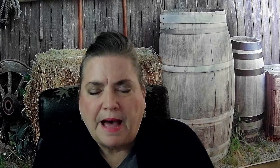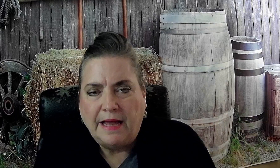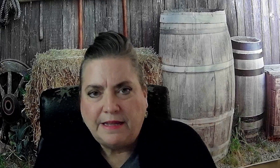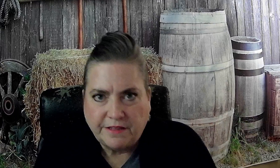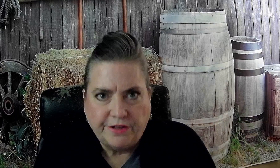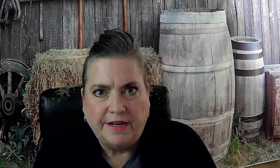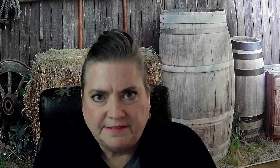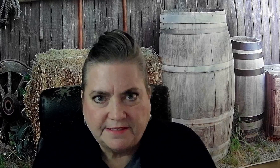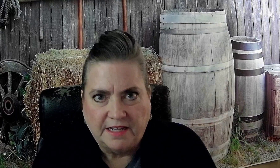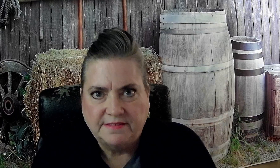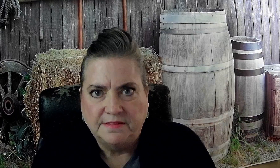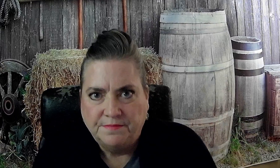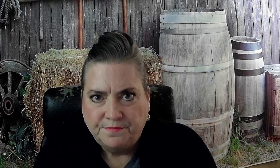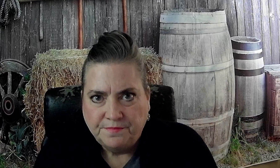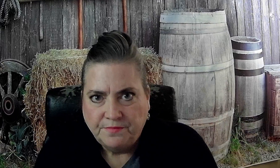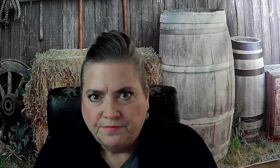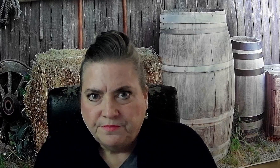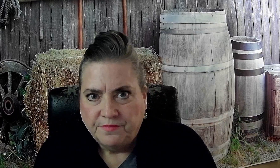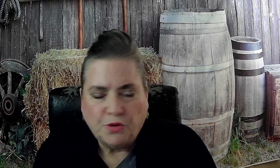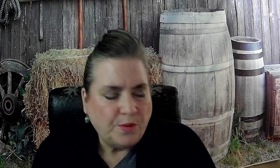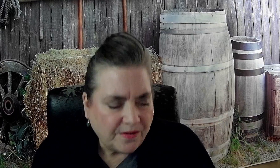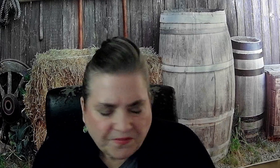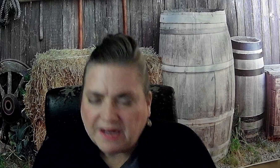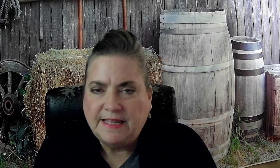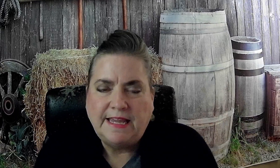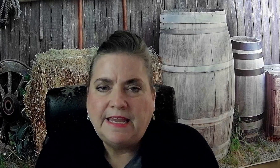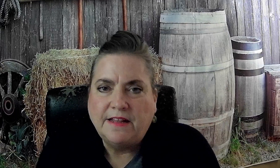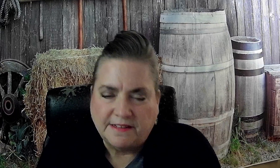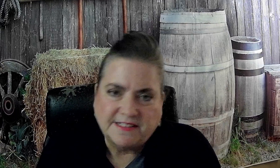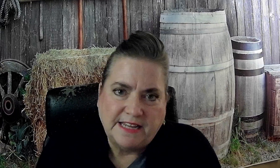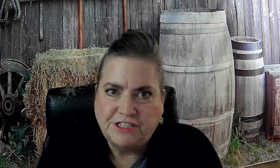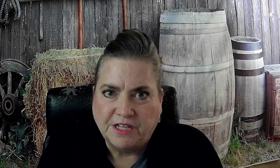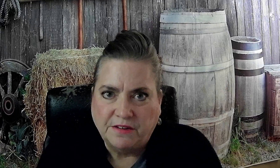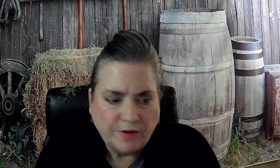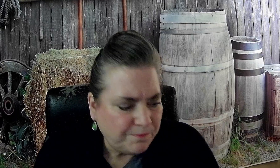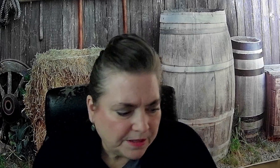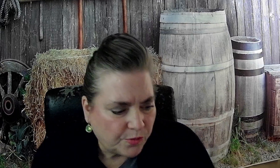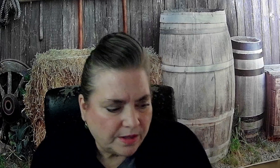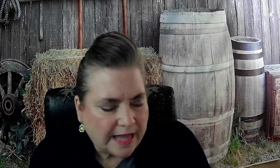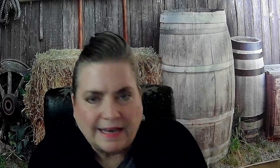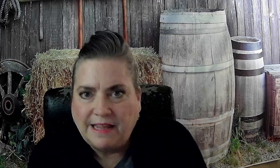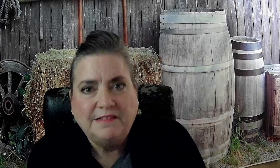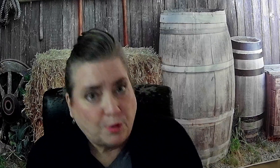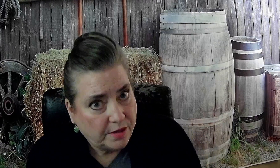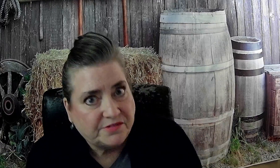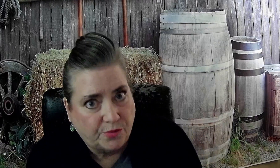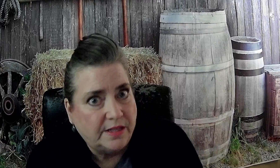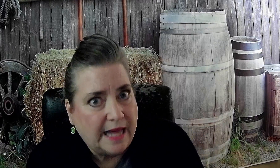of the United States so we can finally heal as a nation. We've been through a lot. He has put us through a lot.